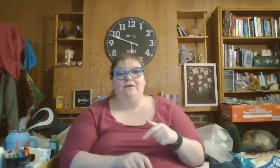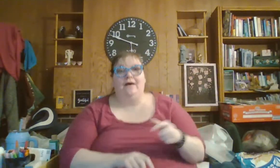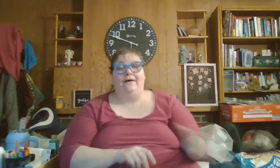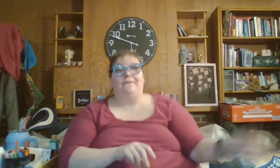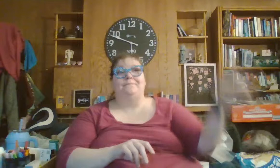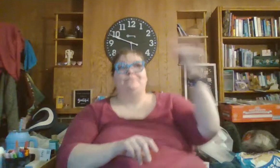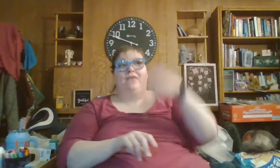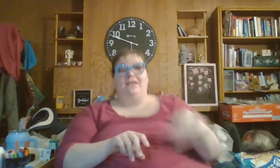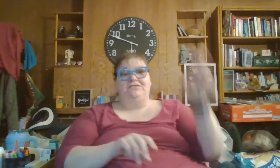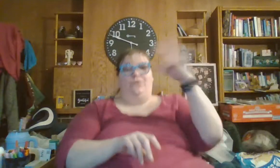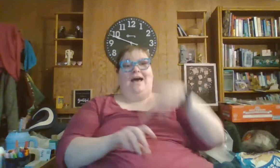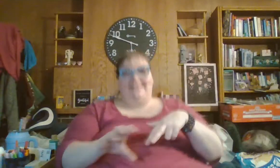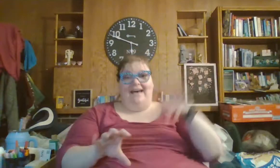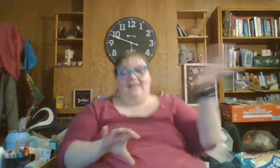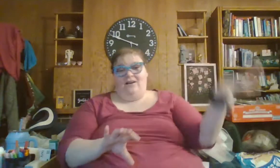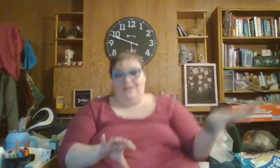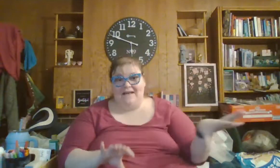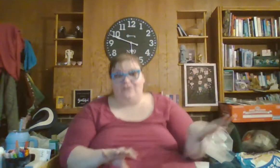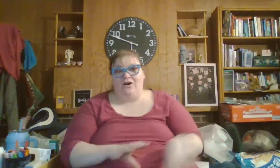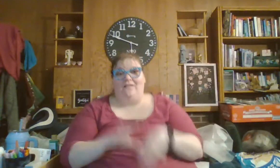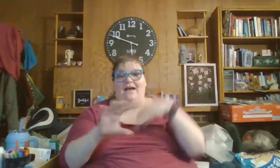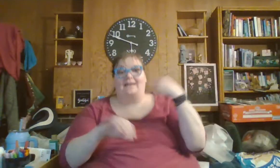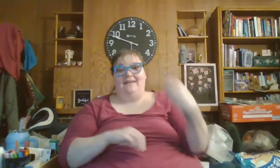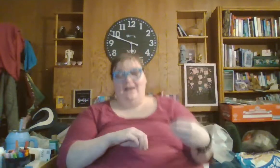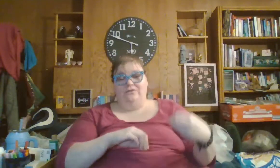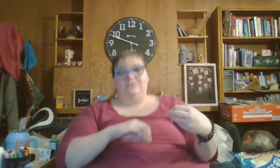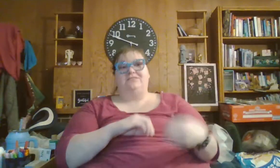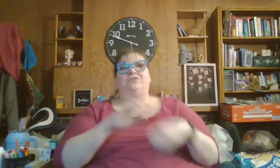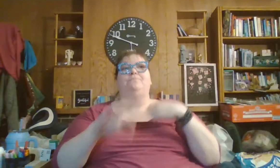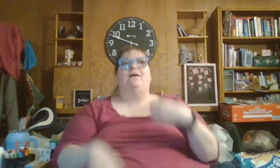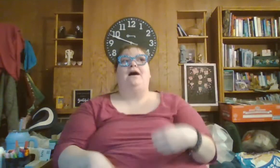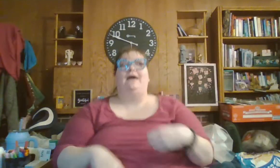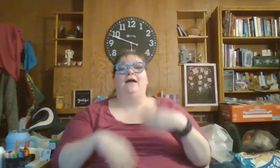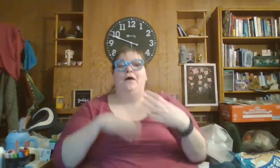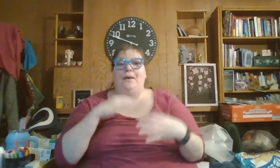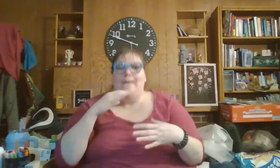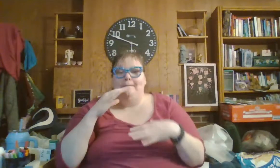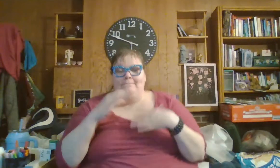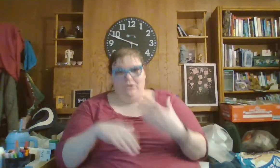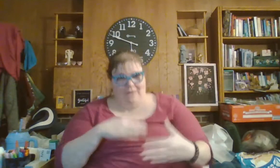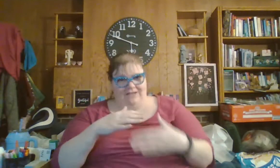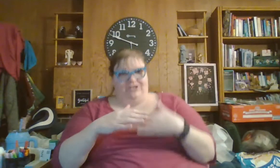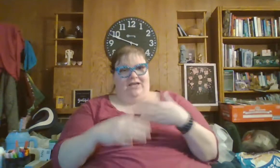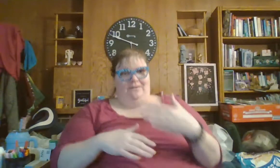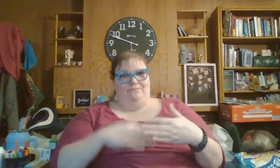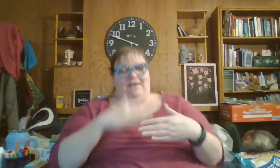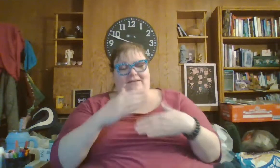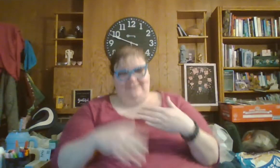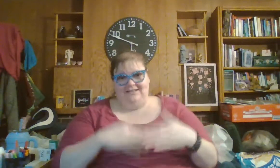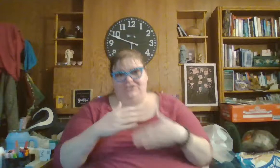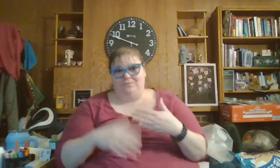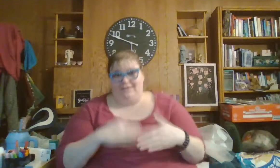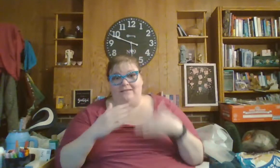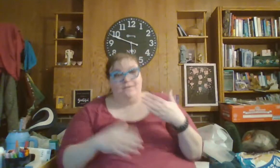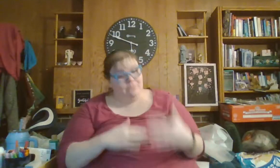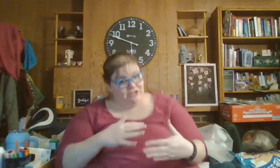So on that call, I announced my Moon Magic and Manifestation monthly membership,